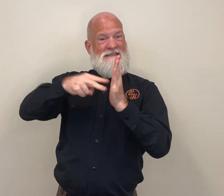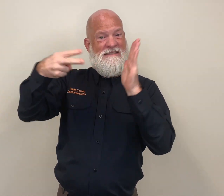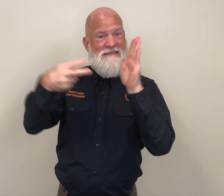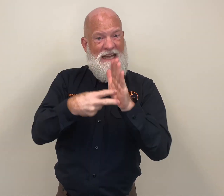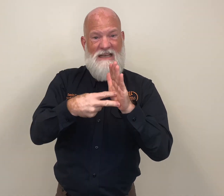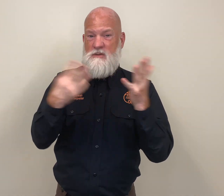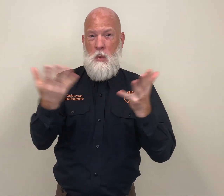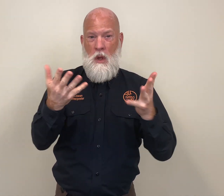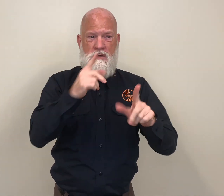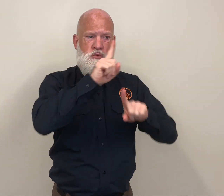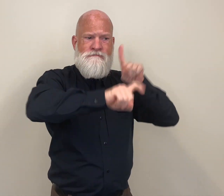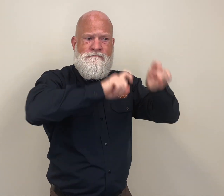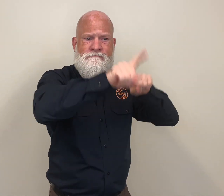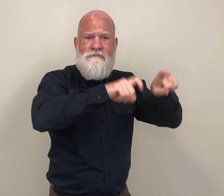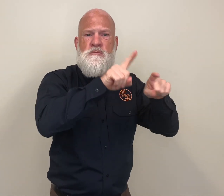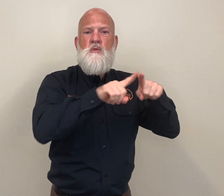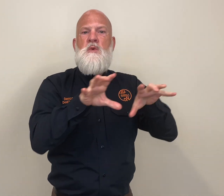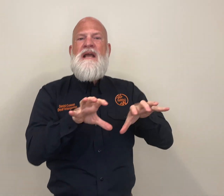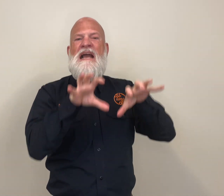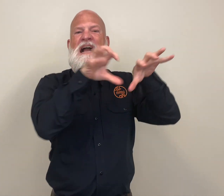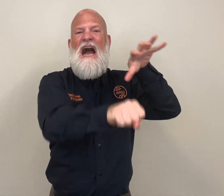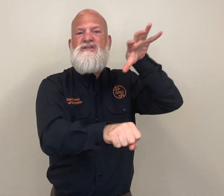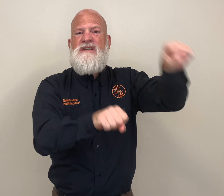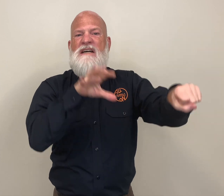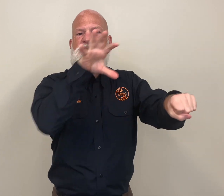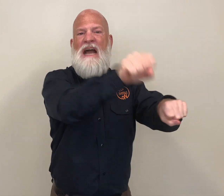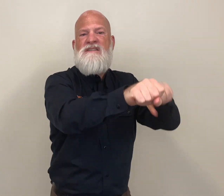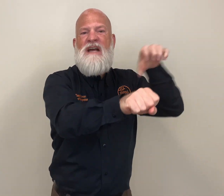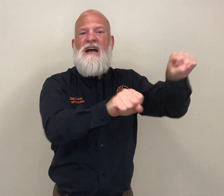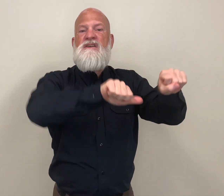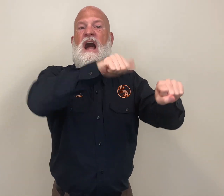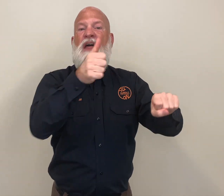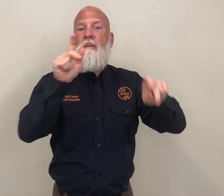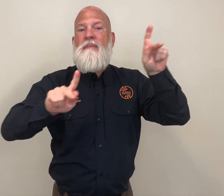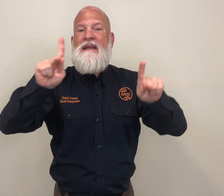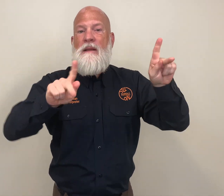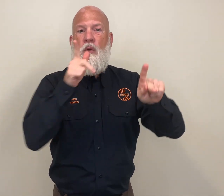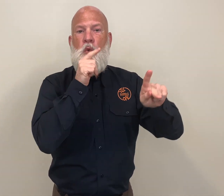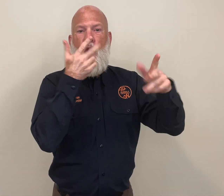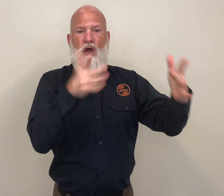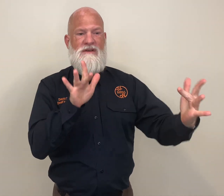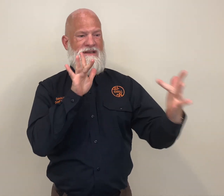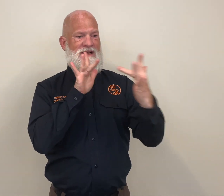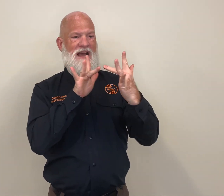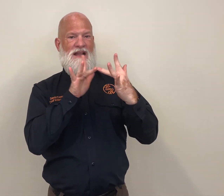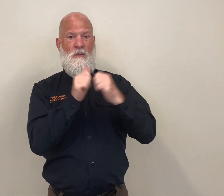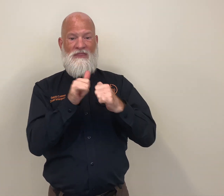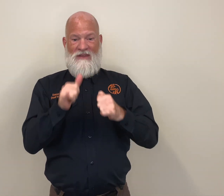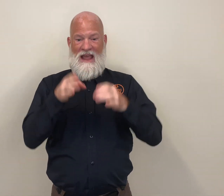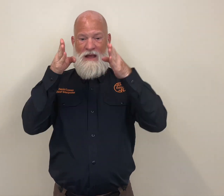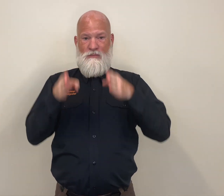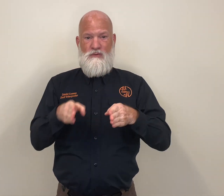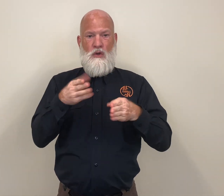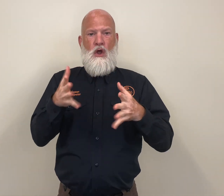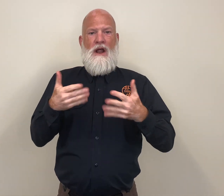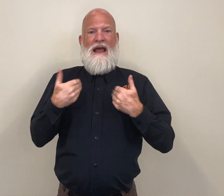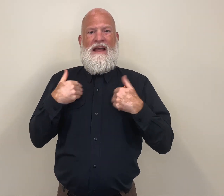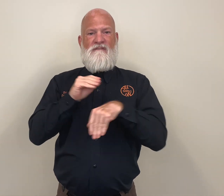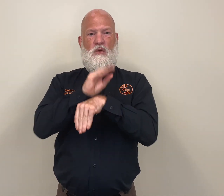symptomatic. It's a process or series of interview questions to try and identify persons that may have had contact with someone